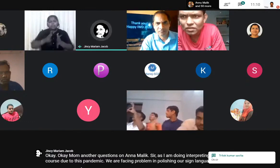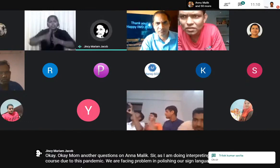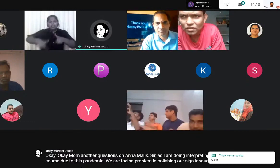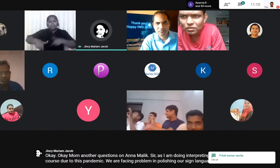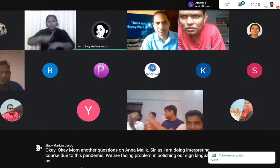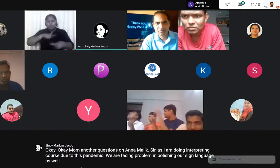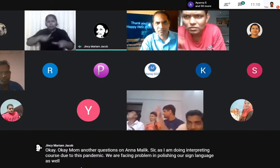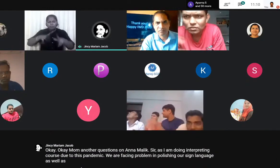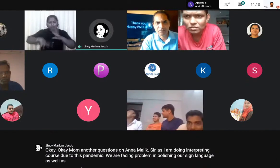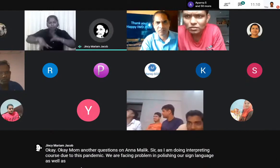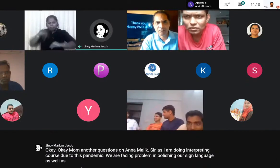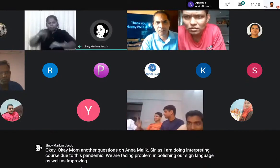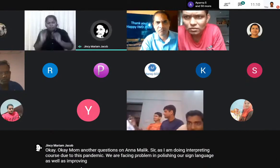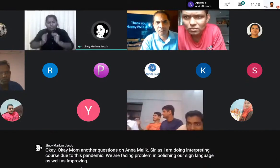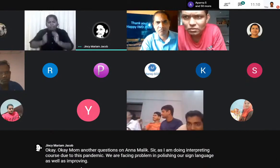improving. How can we improve?